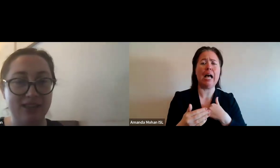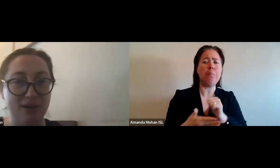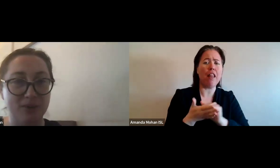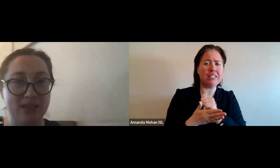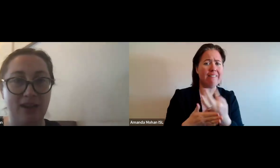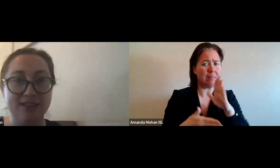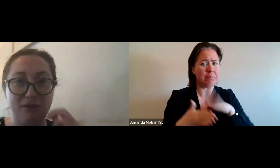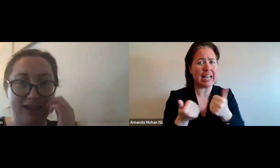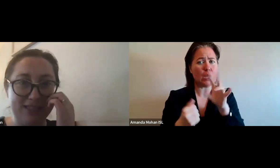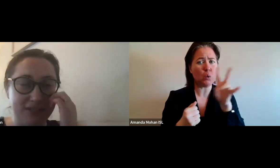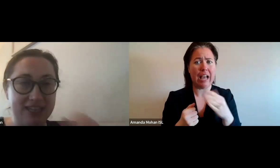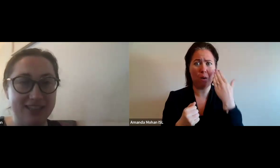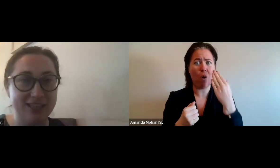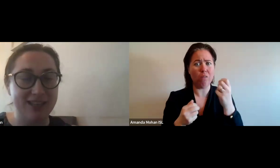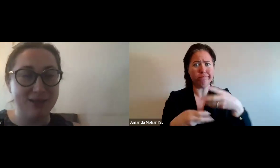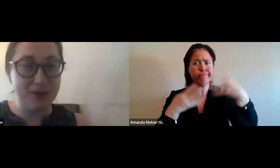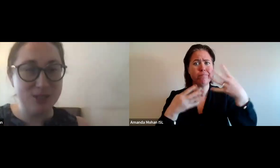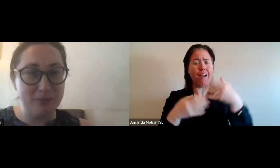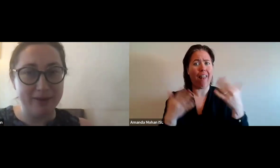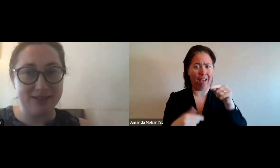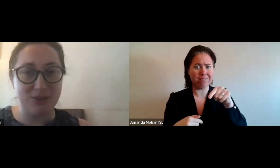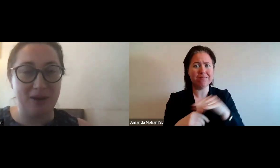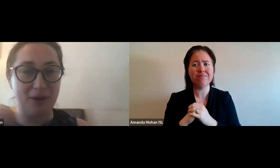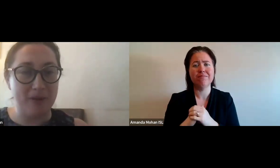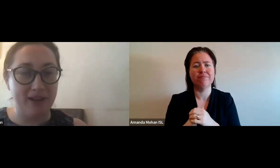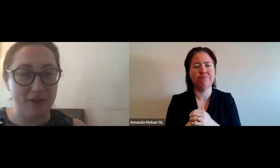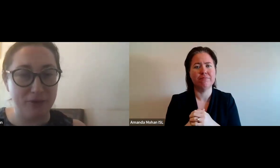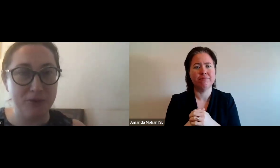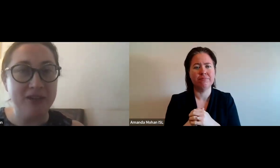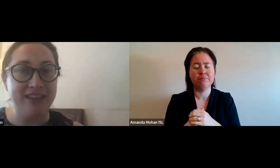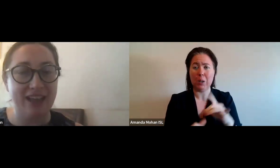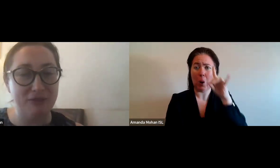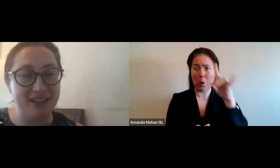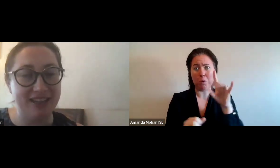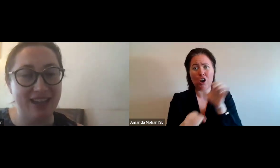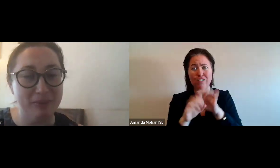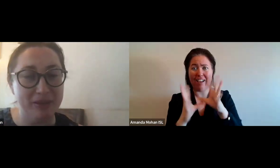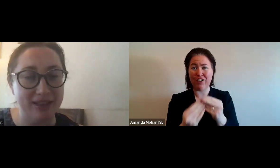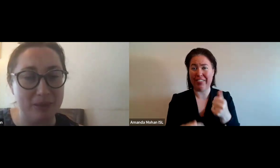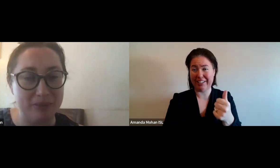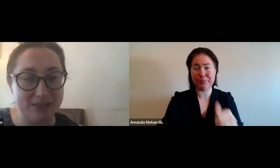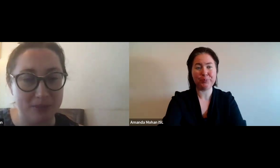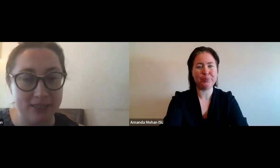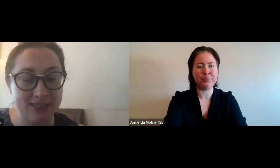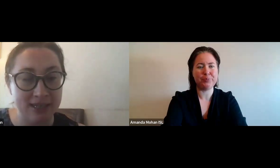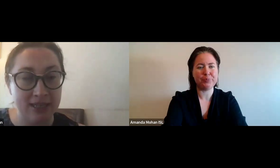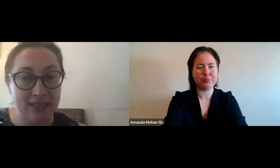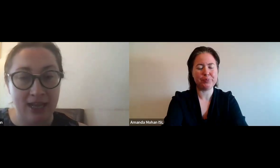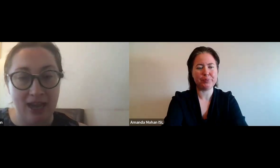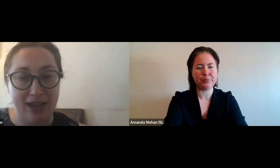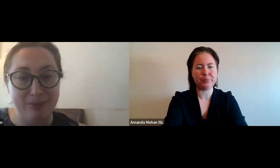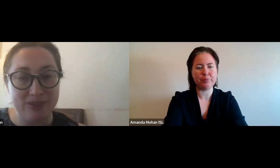missed any. There was a lot of activity in the question box, so I hope I got through everything that people